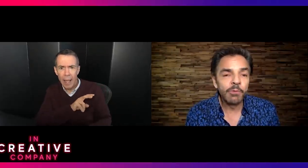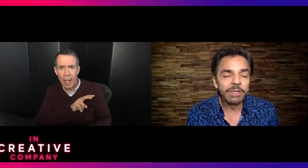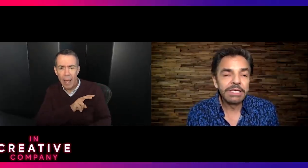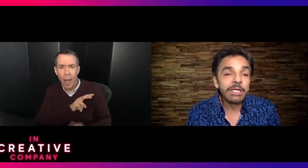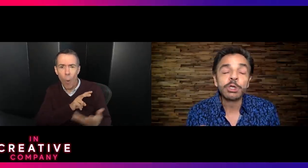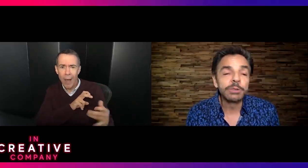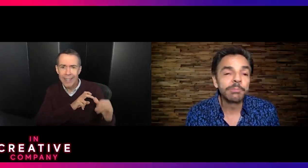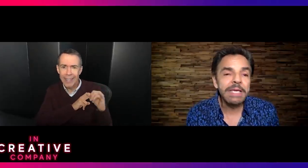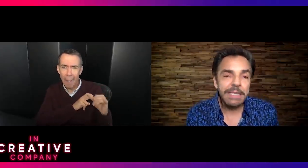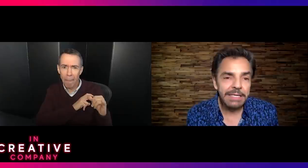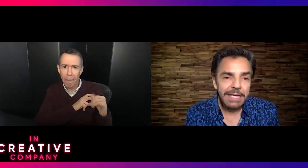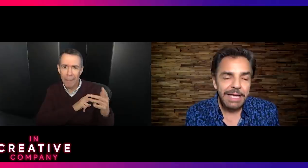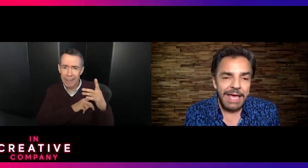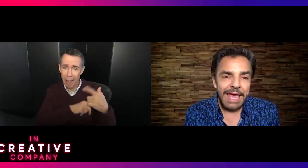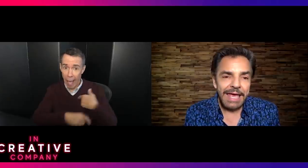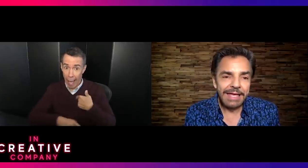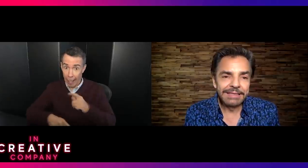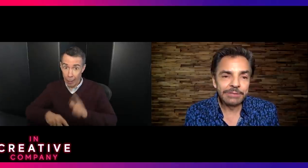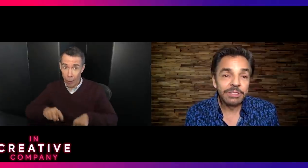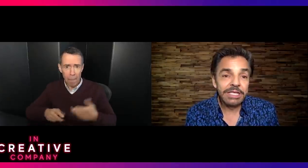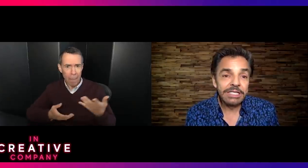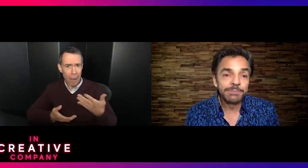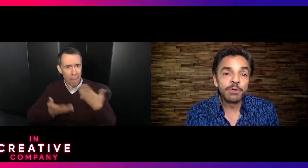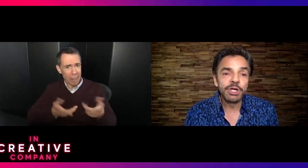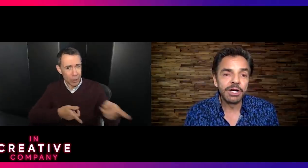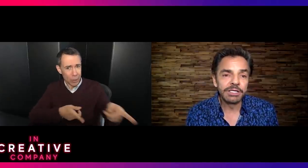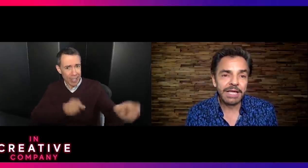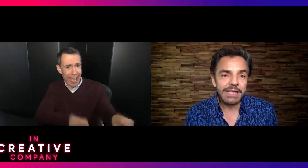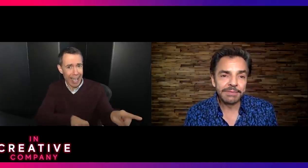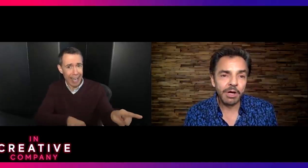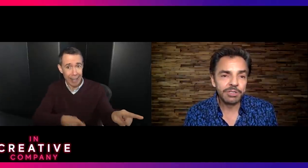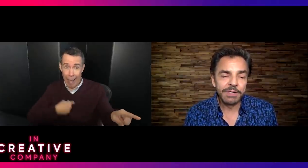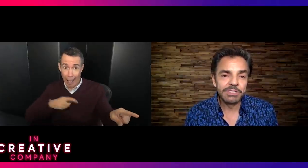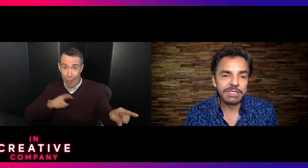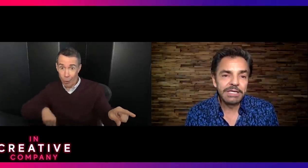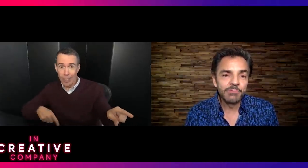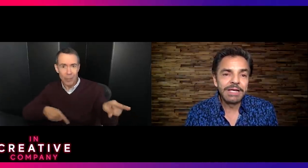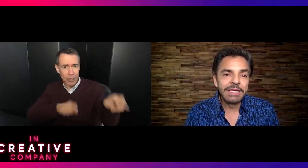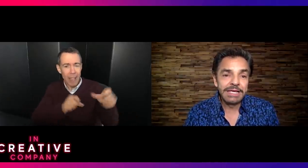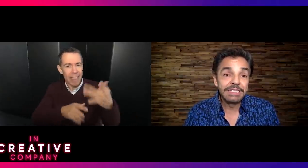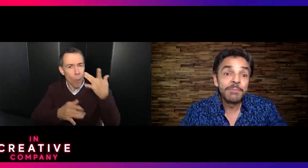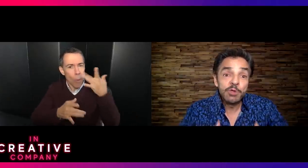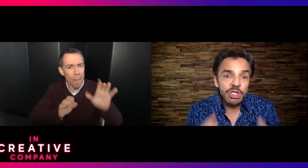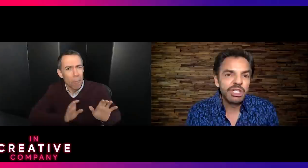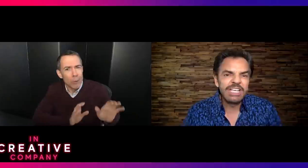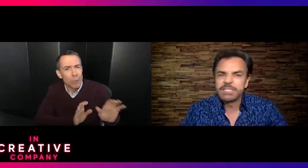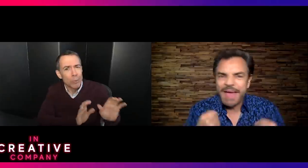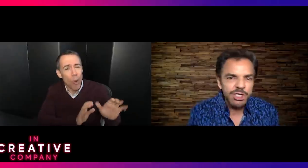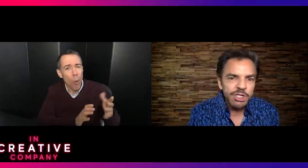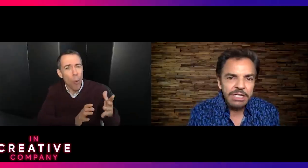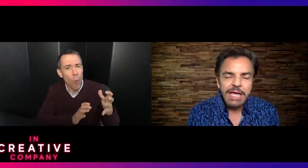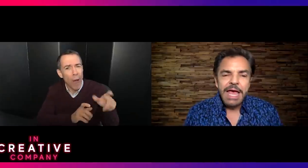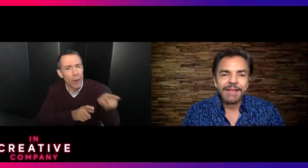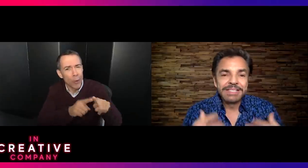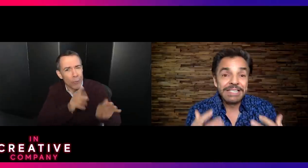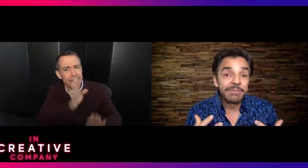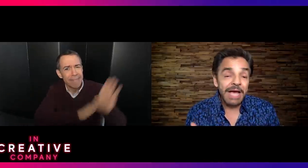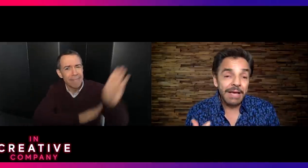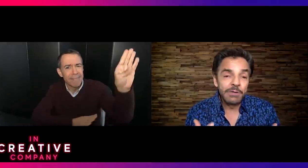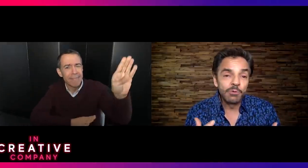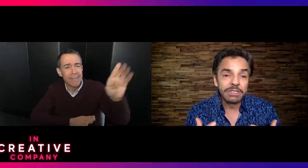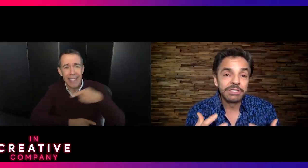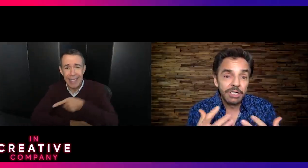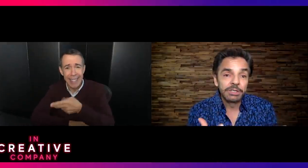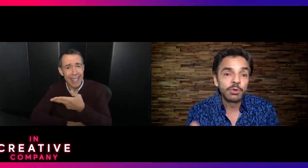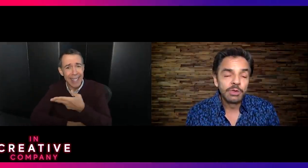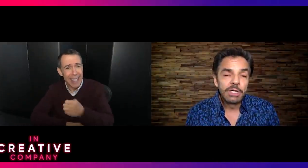her to become what he couldn't be. And that's what he's pushing her that much because he really is a musician, he's passionate. At the same